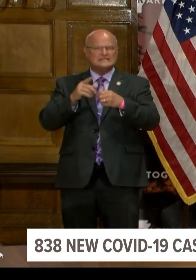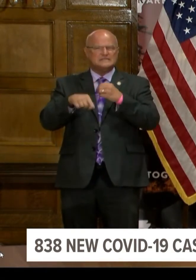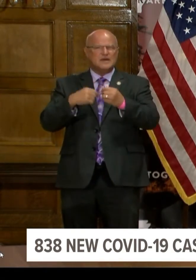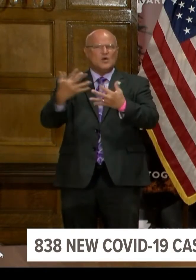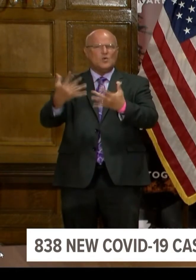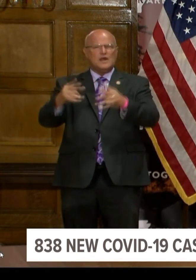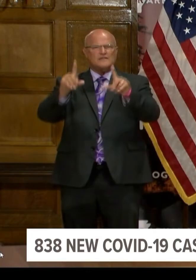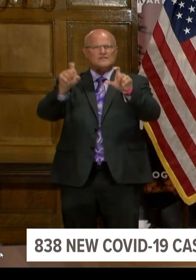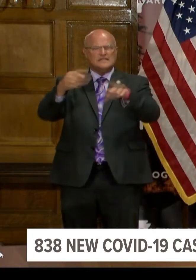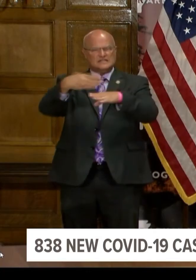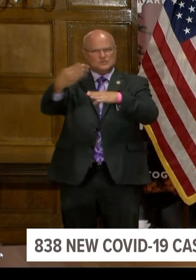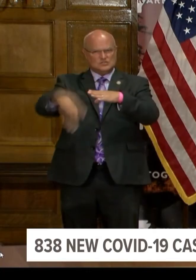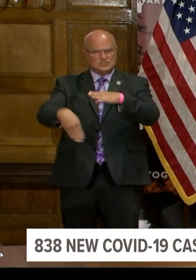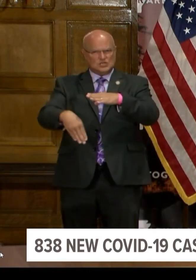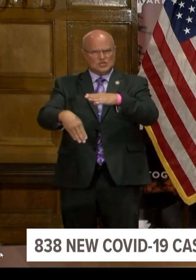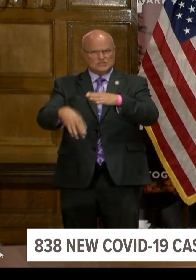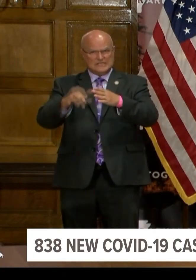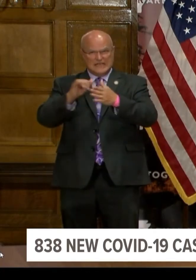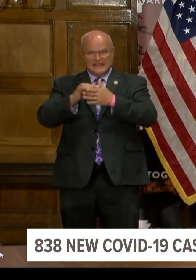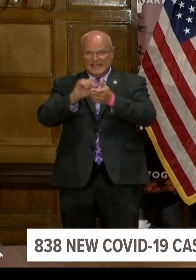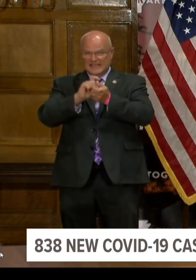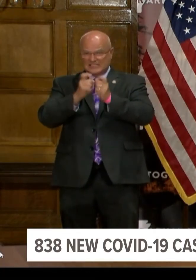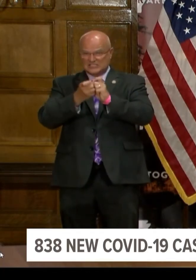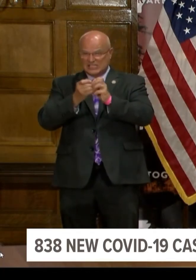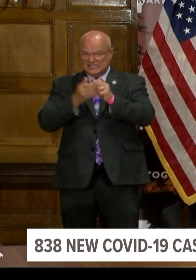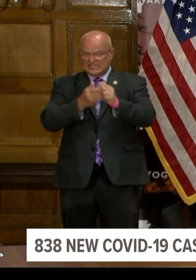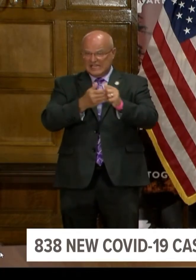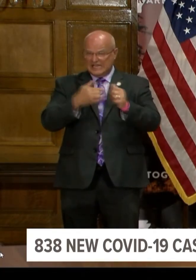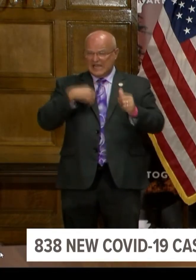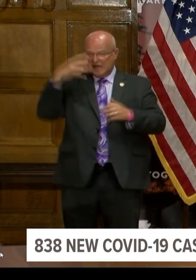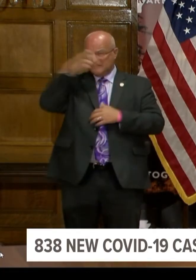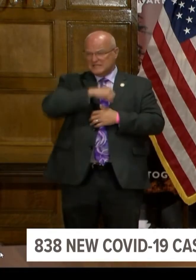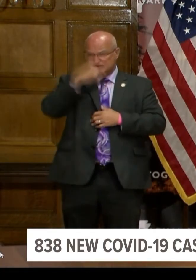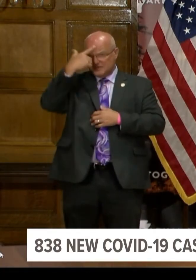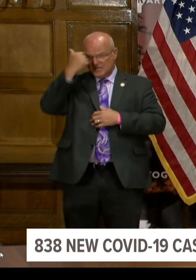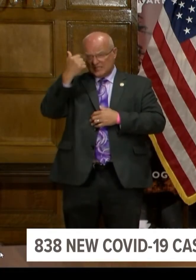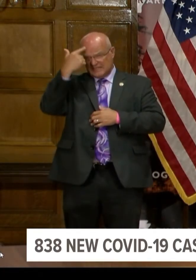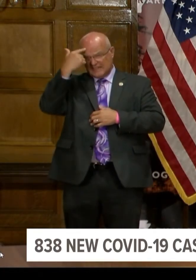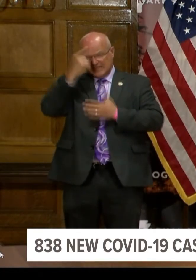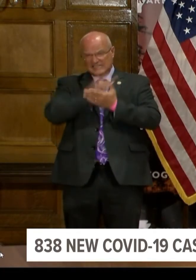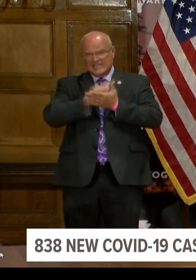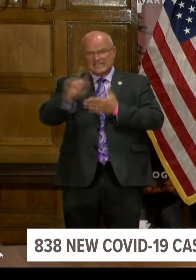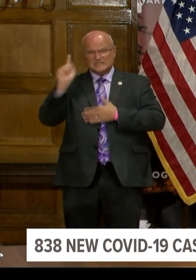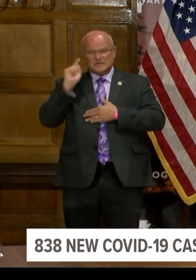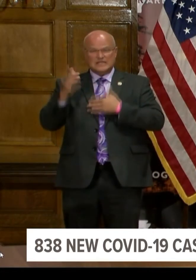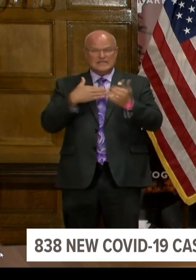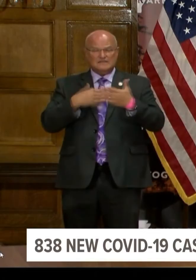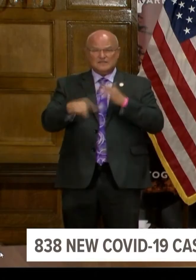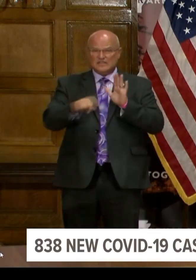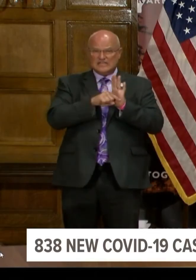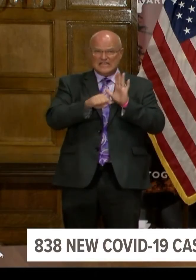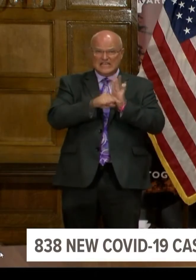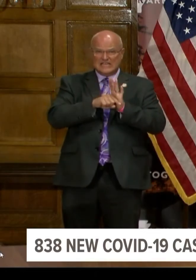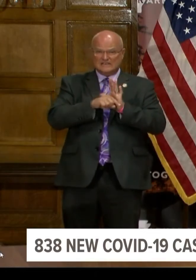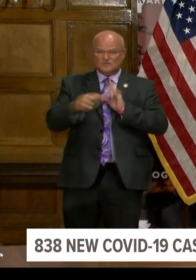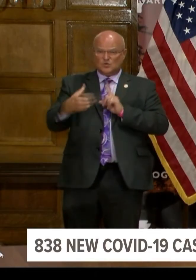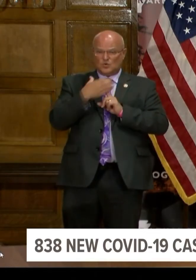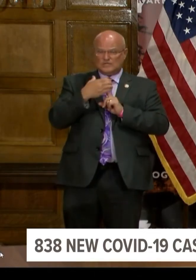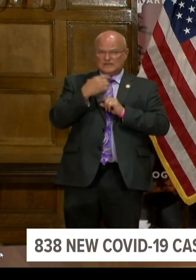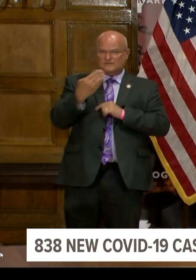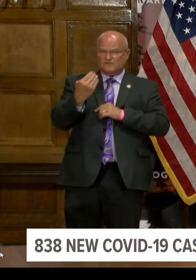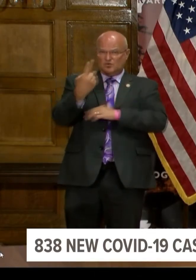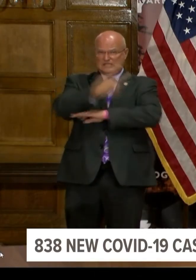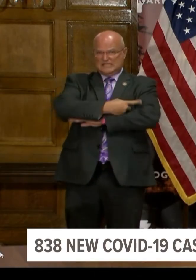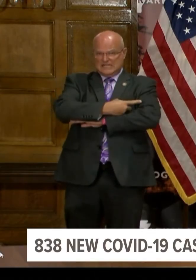for test results, is that a change in guidance that I missed? Because I think it was last week he said even if you get a negative, you need to be in quarantine for